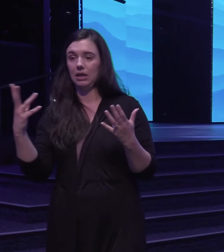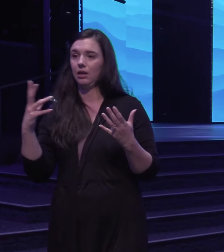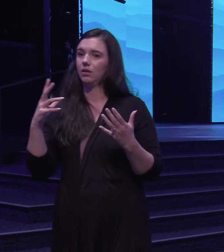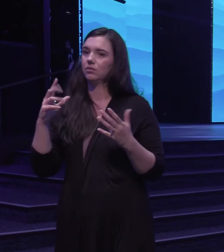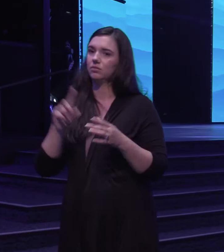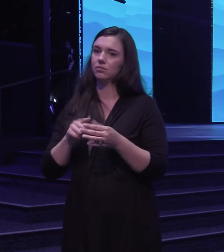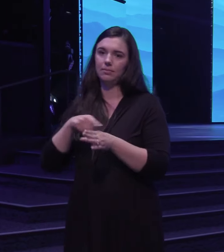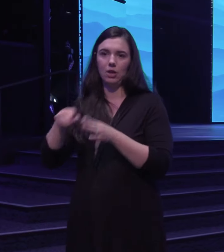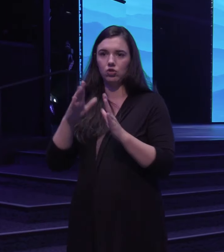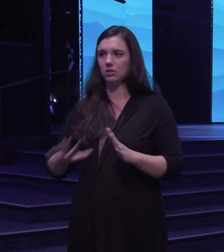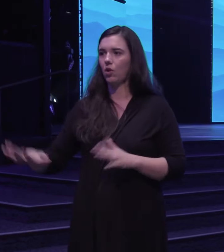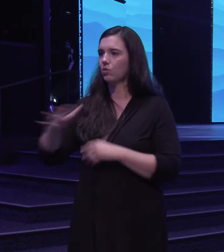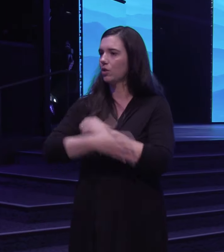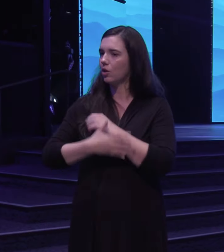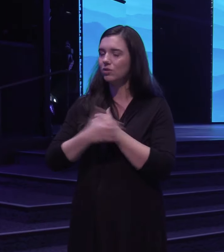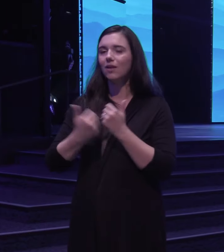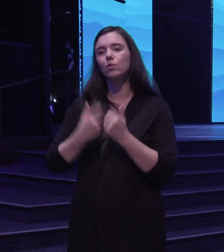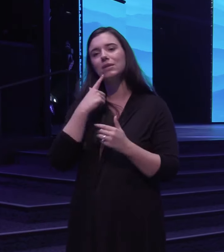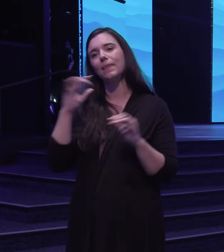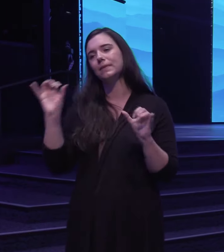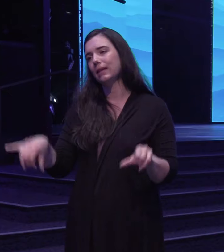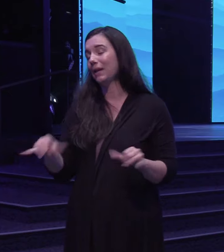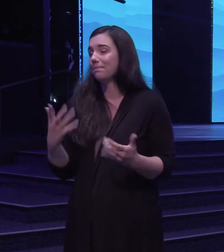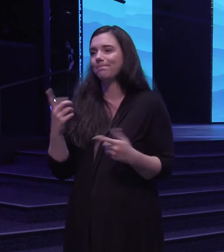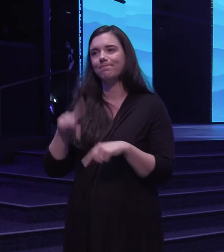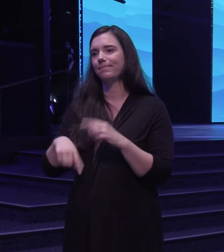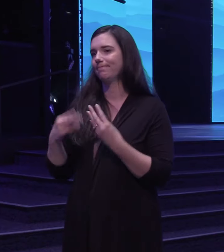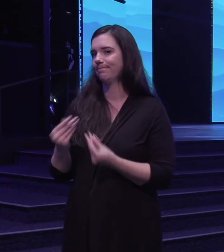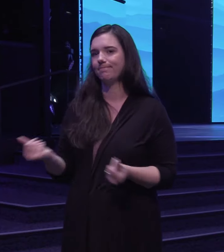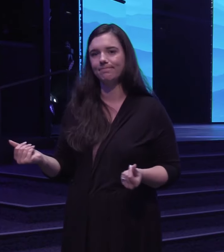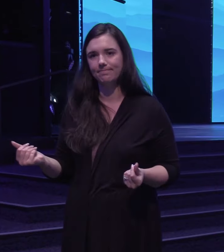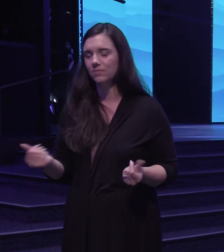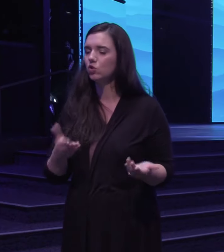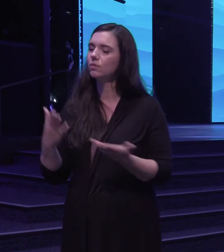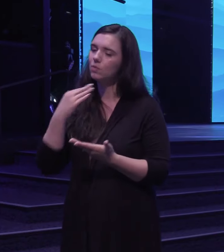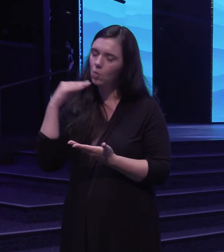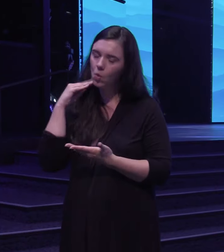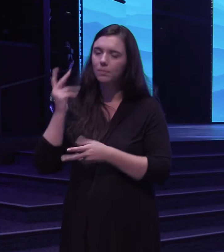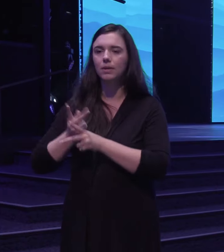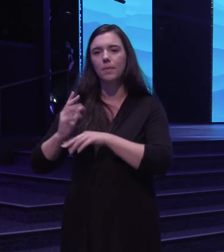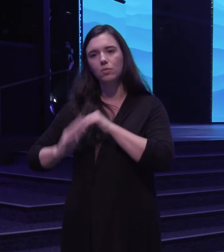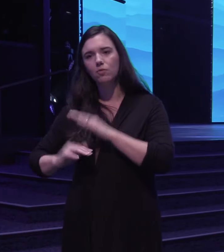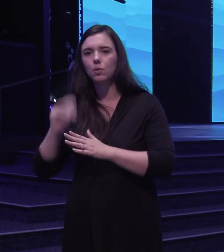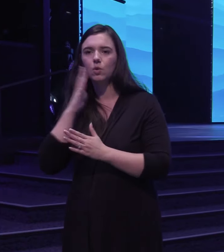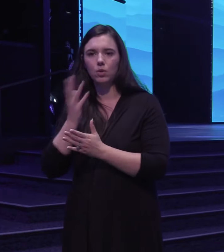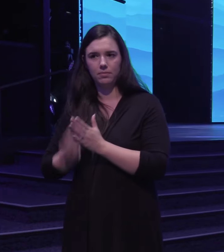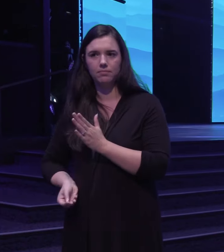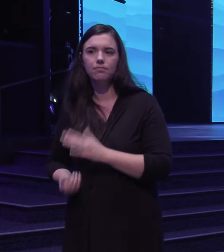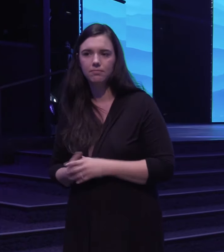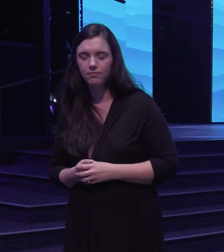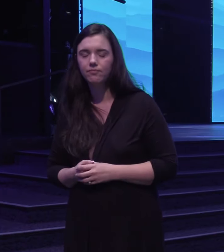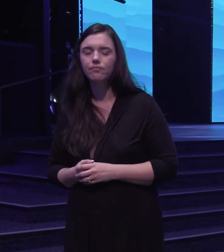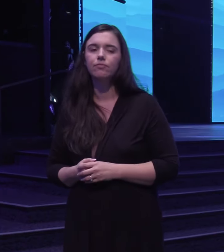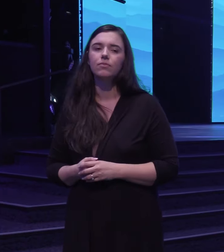country. Everybody told him the same thing. There's nothing that can be done. Take him home, keep him comfortable, and let him die.